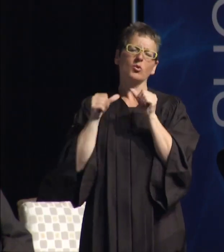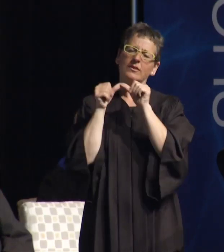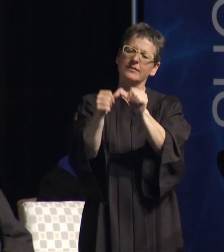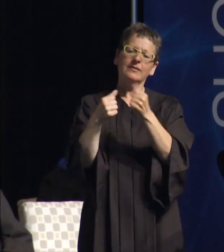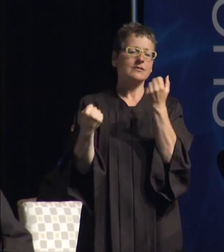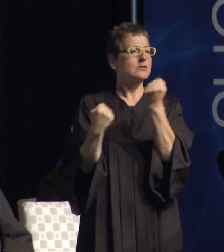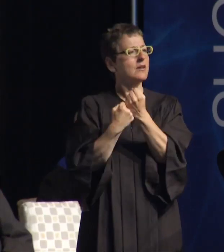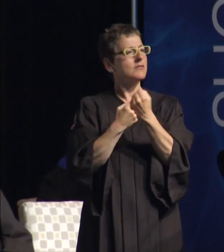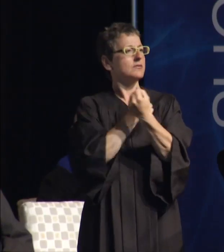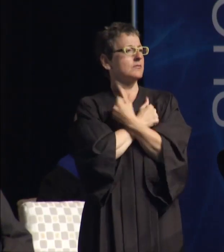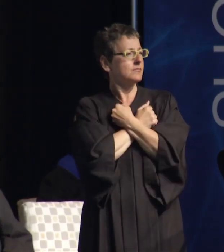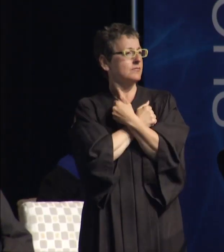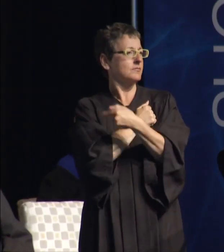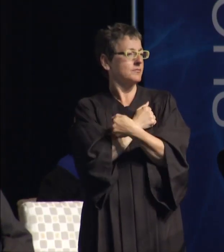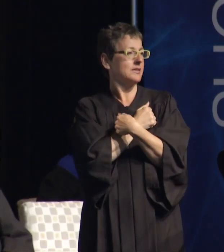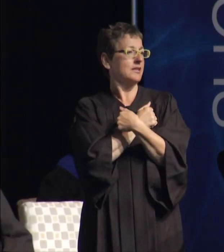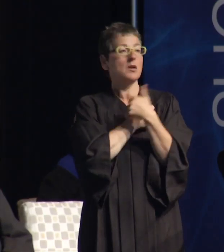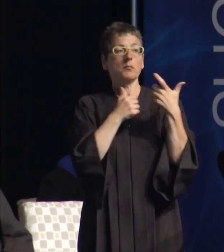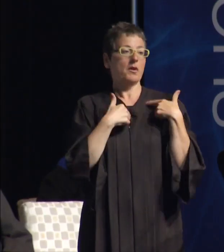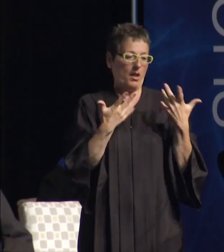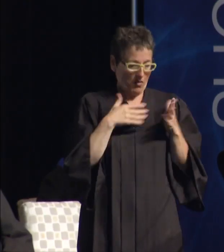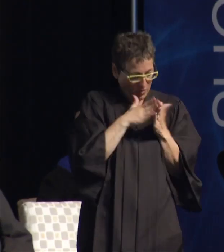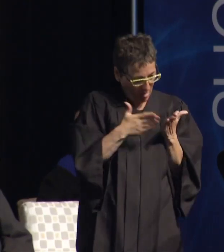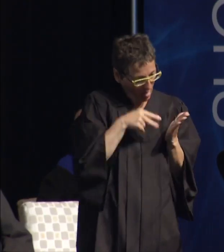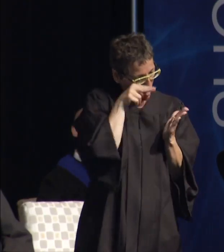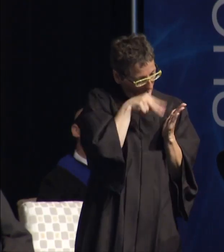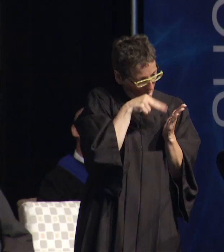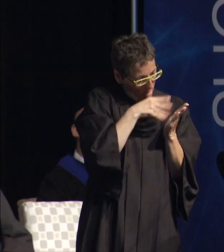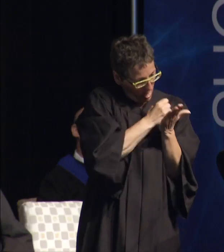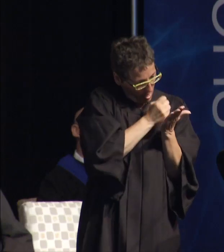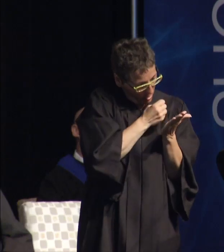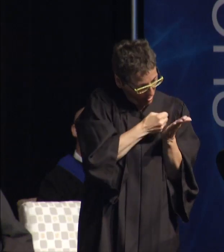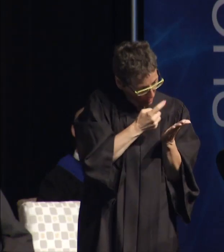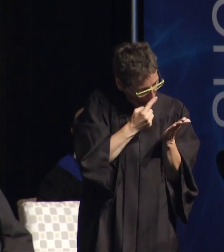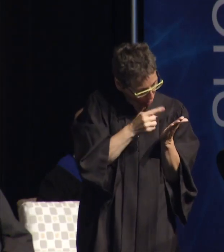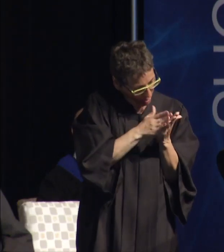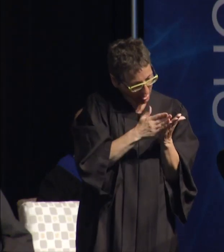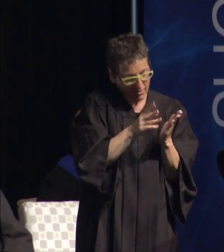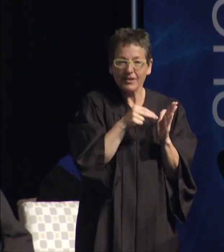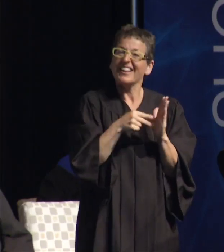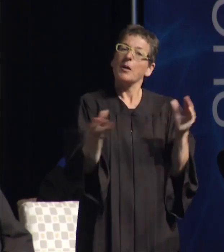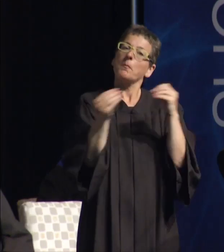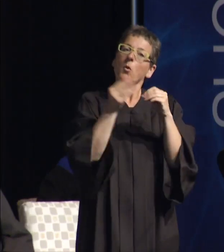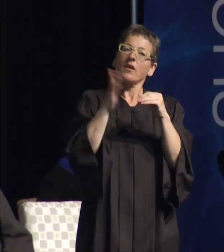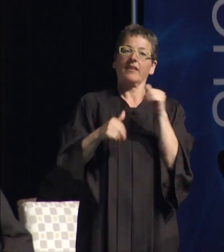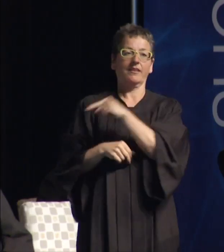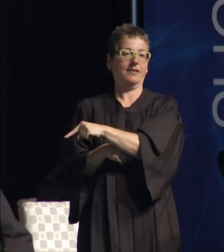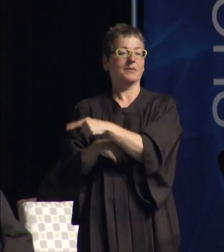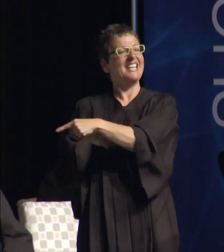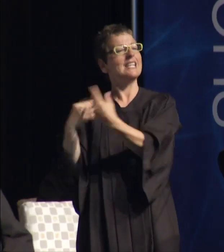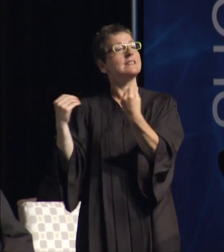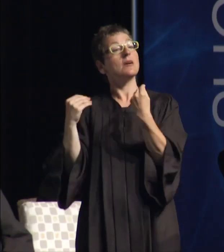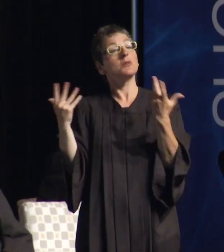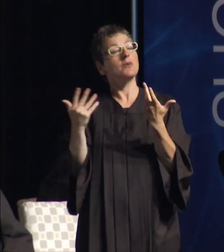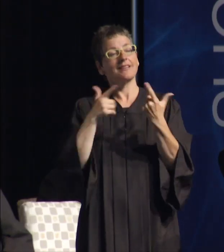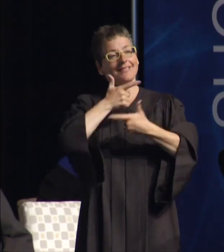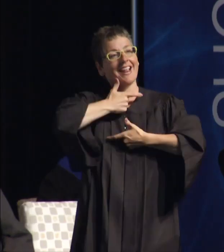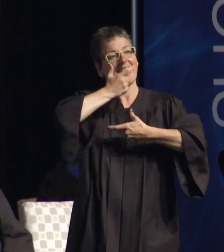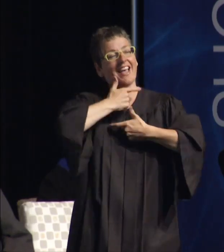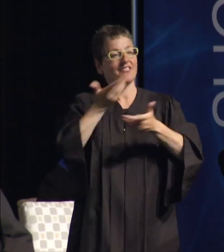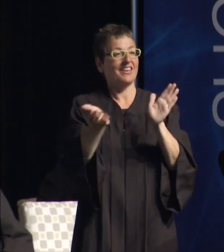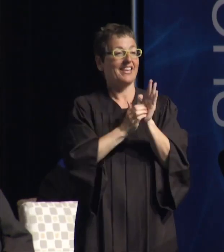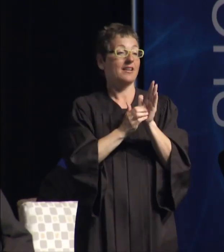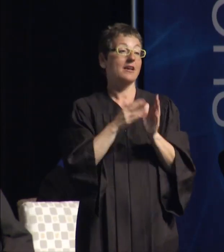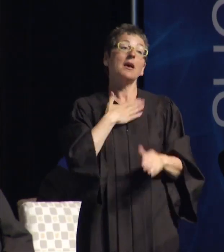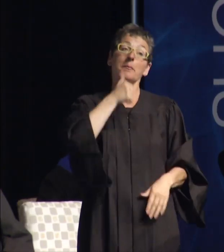me, even though I spent more time with my books and my classmates than I did with him, and he taught me to laugh again. To my father,